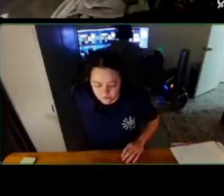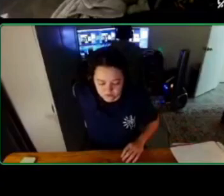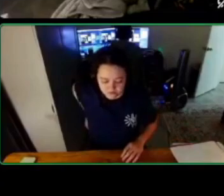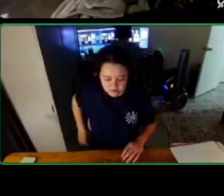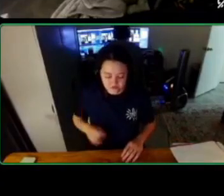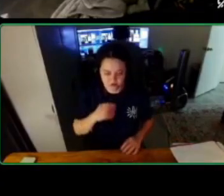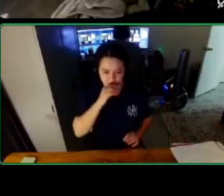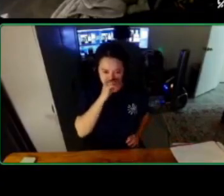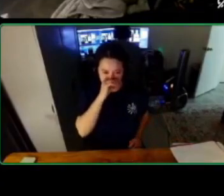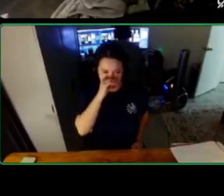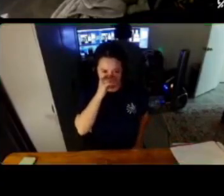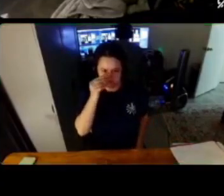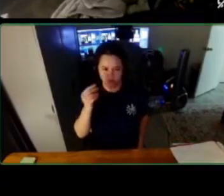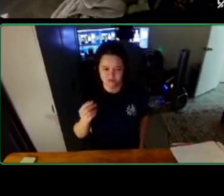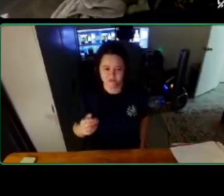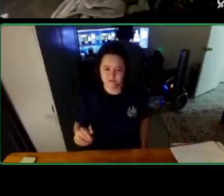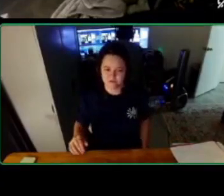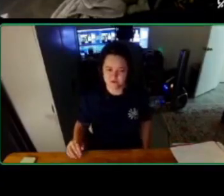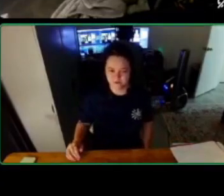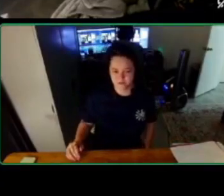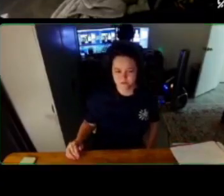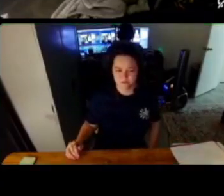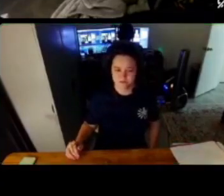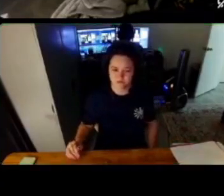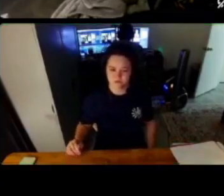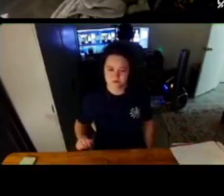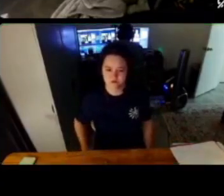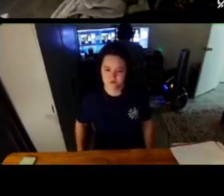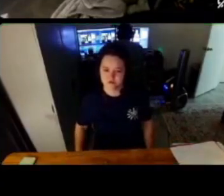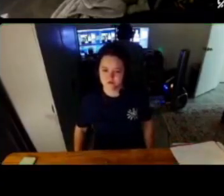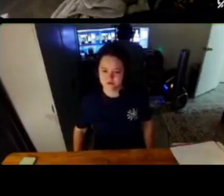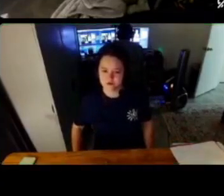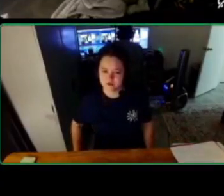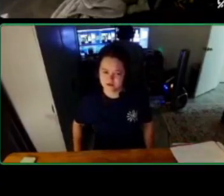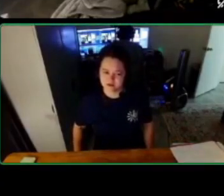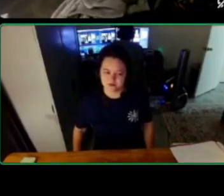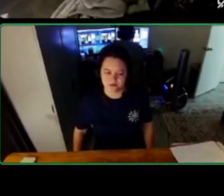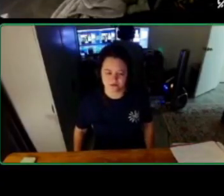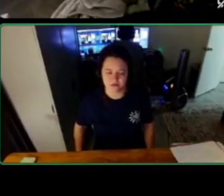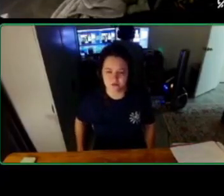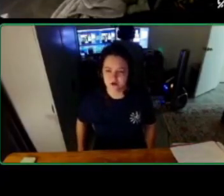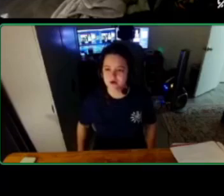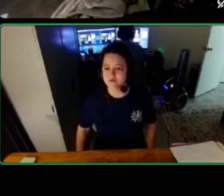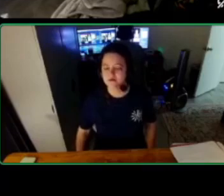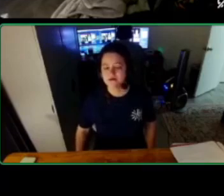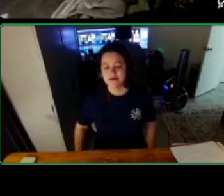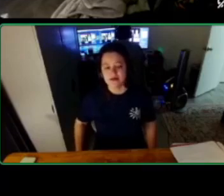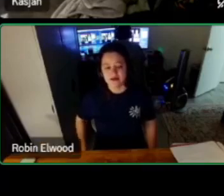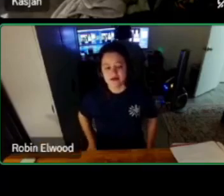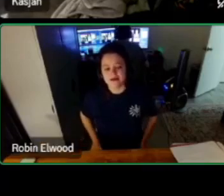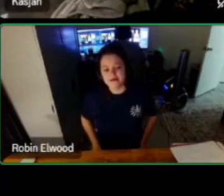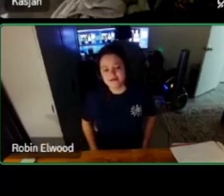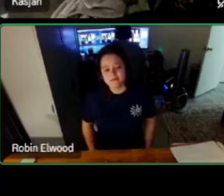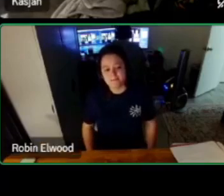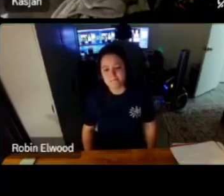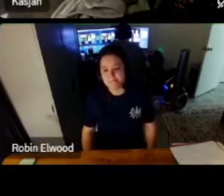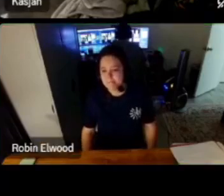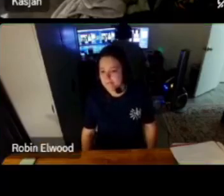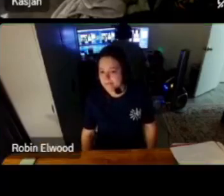Whenever I started about 2 years ago? I think 2 years ago. I'm nodding along like I know.